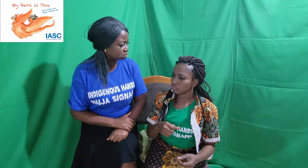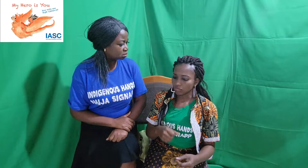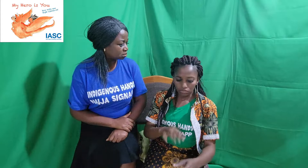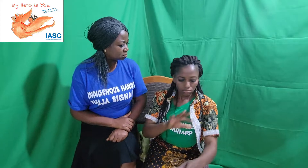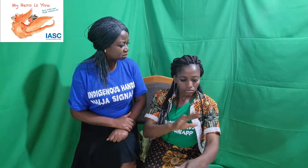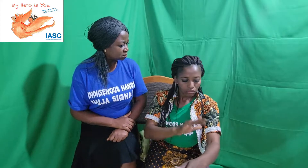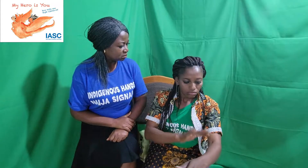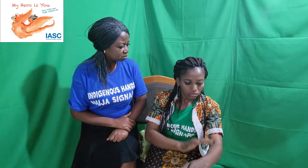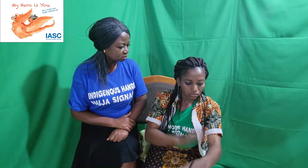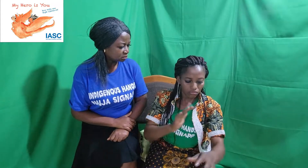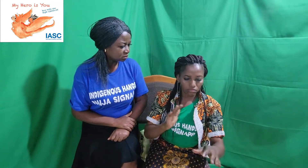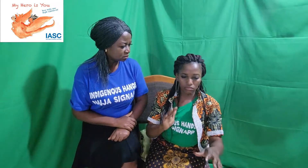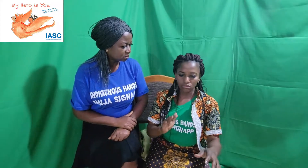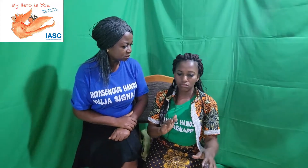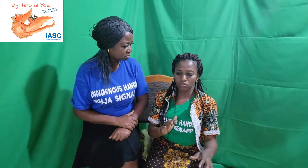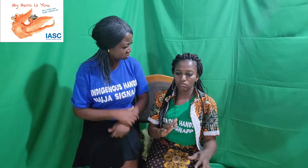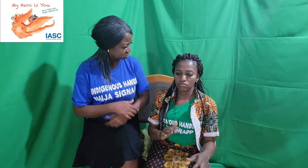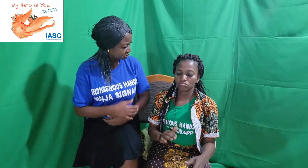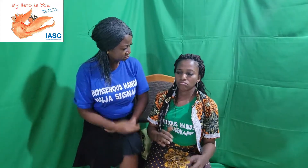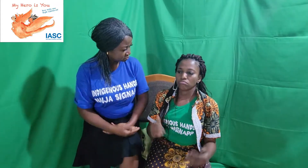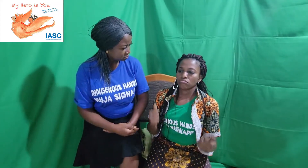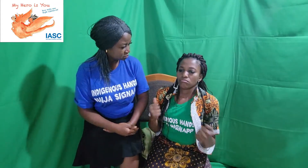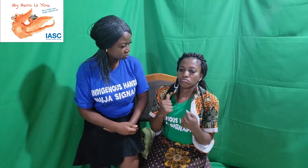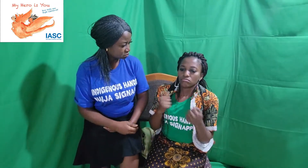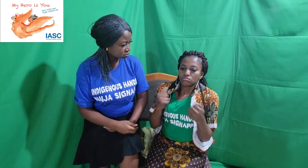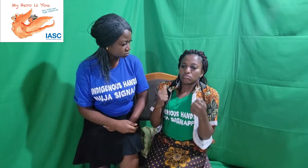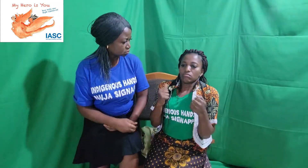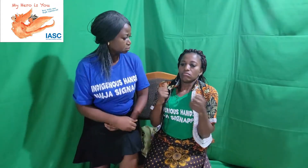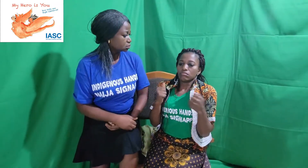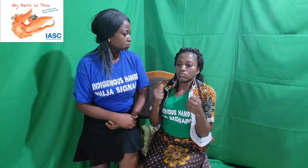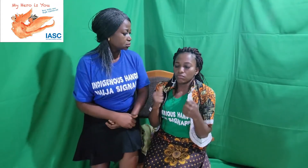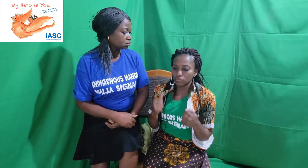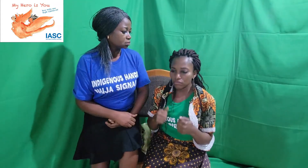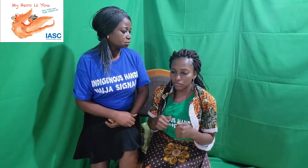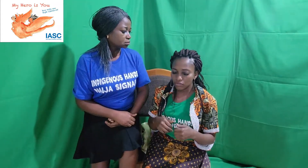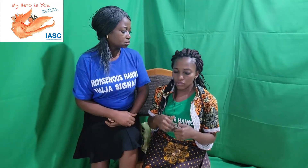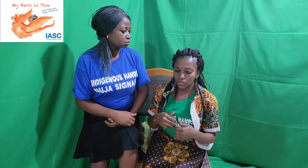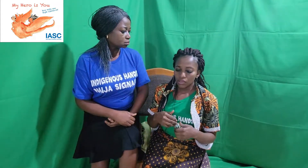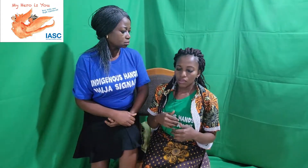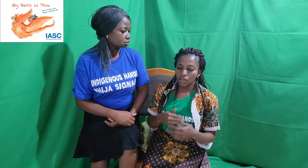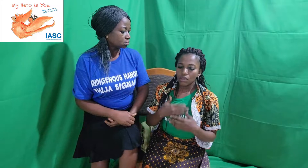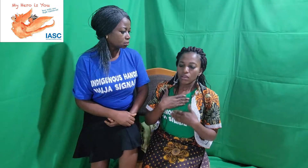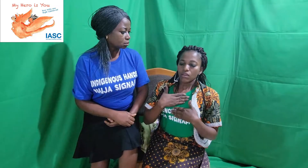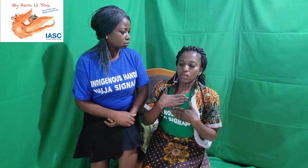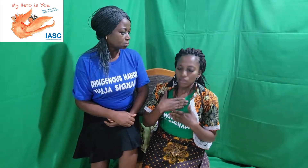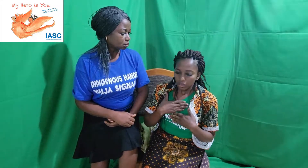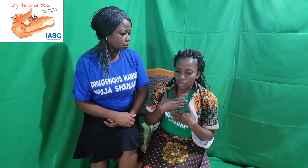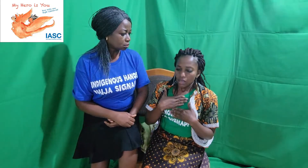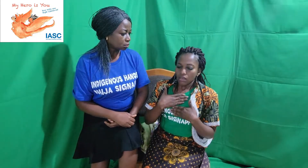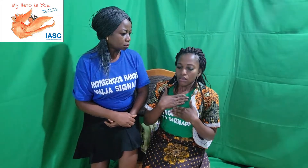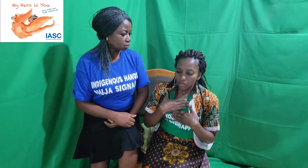And when they touch people or things around them,